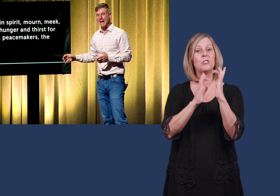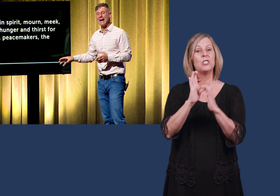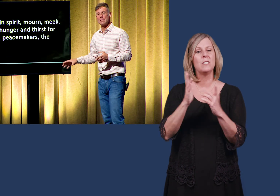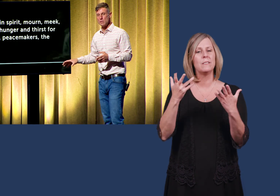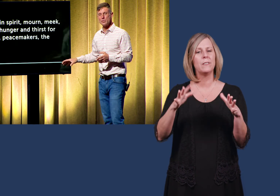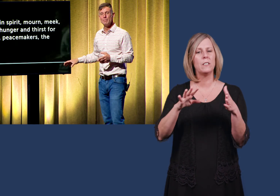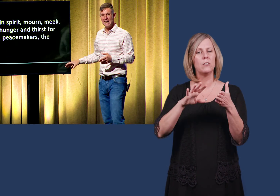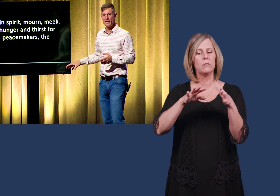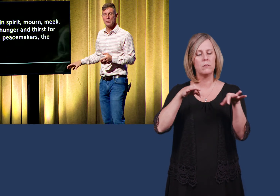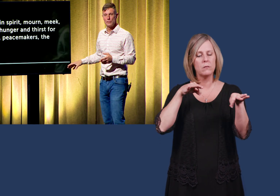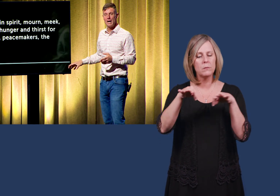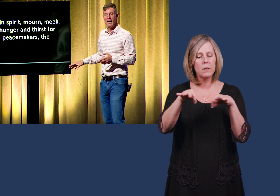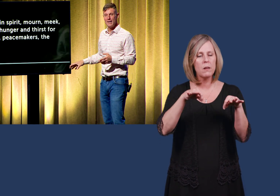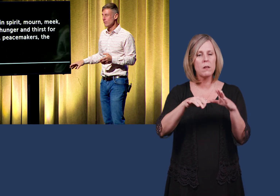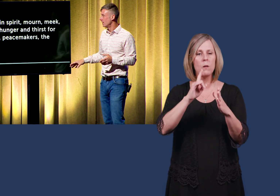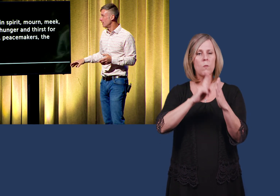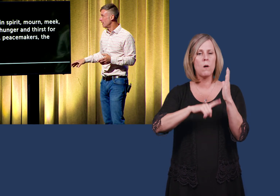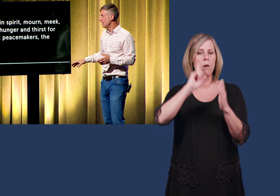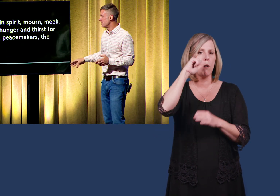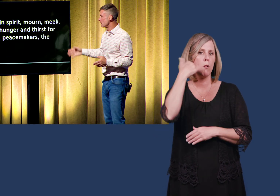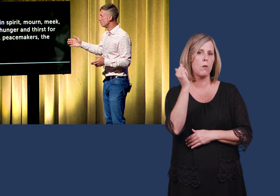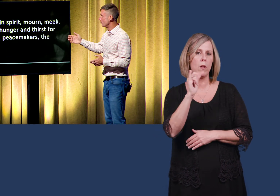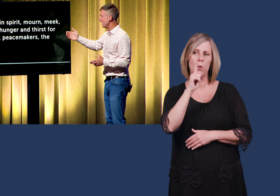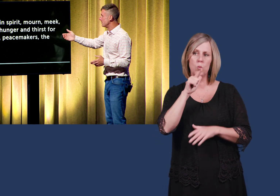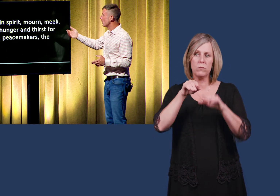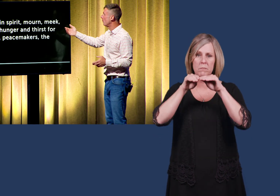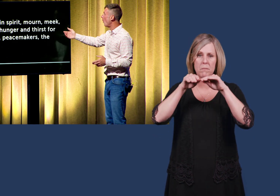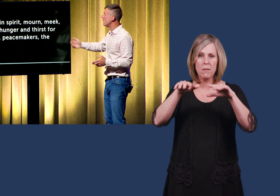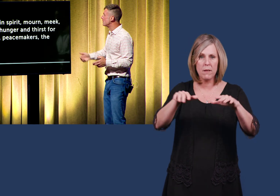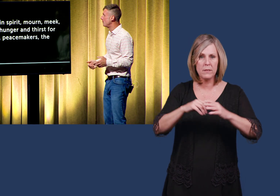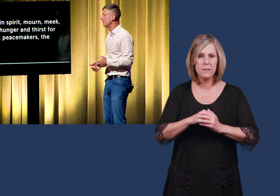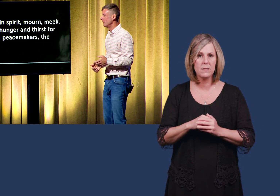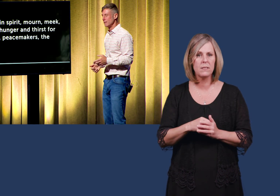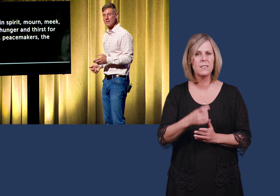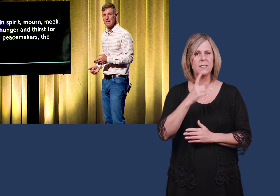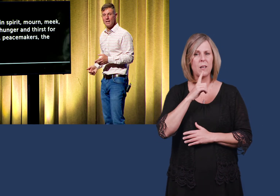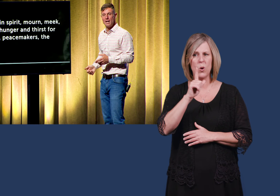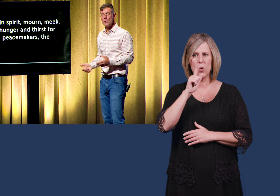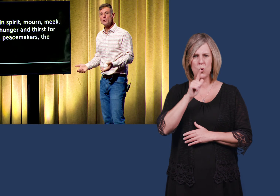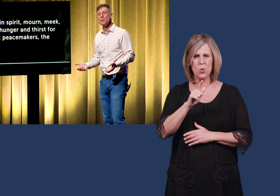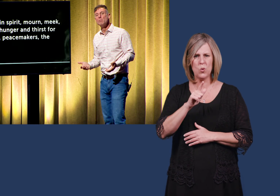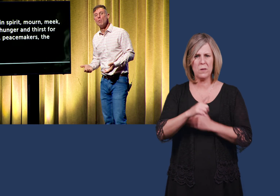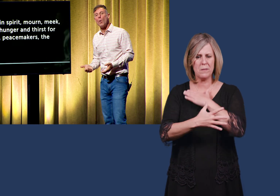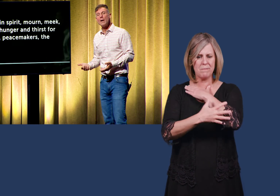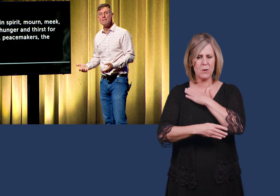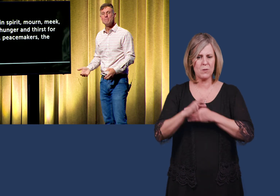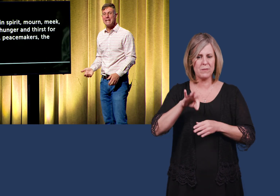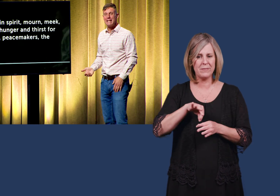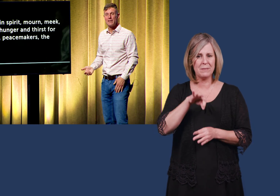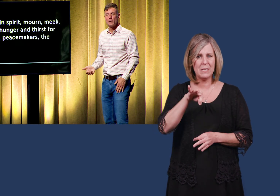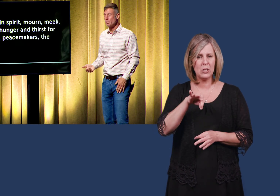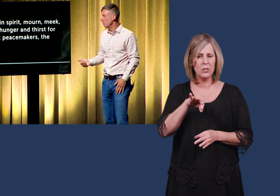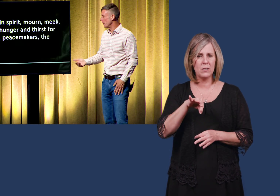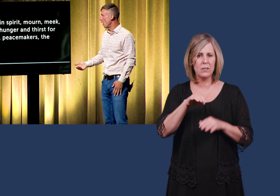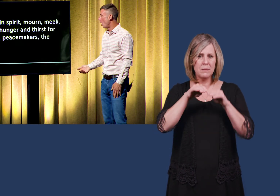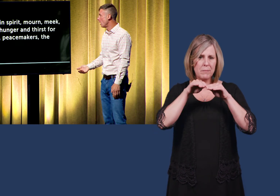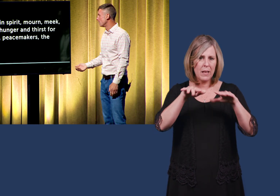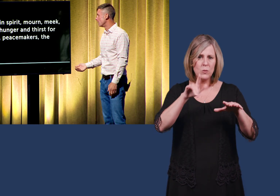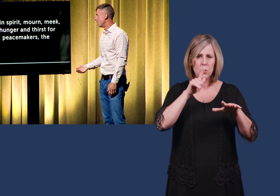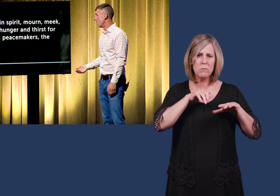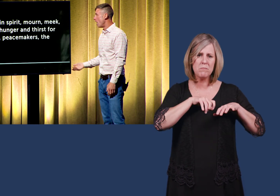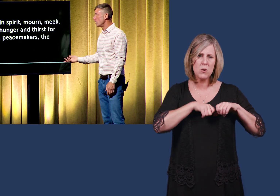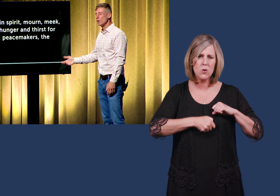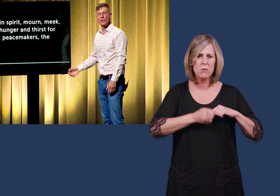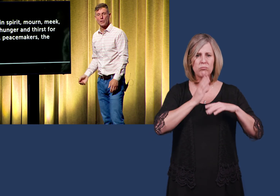the Beatitudes in Matthew 5. He says, blessed are the poor in spirit. And those who are mourn and meek and are pure in